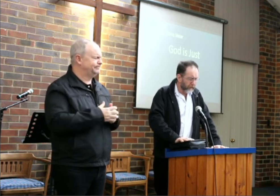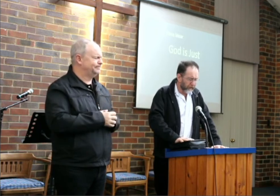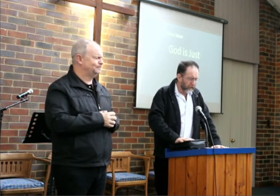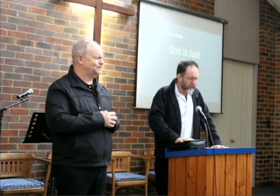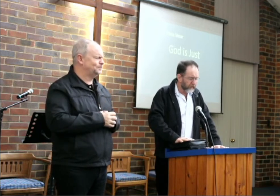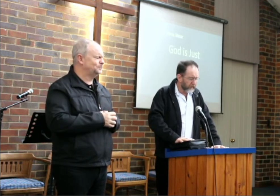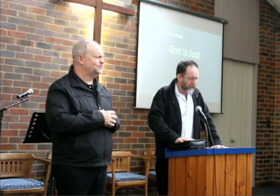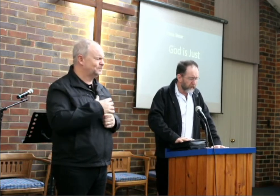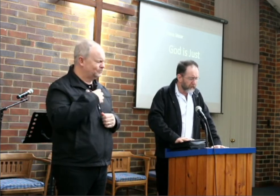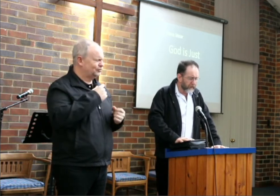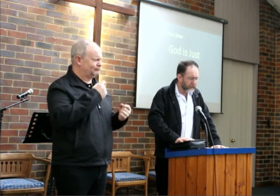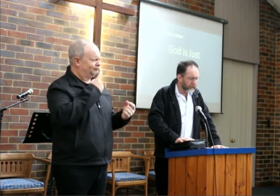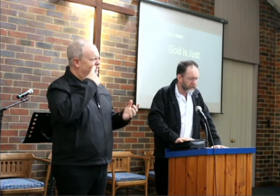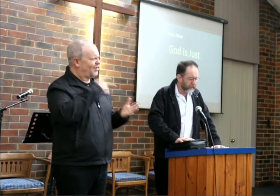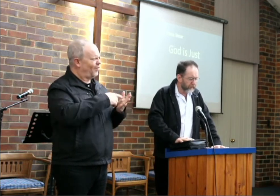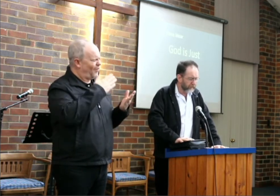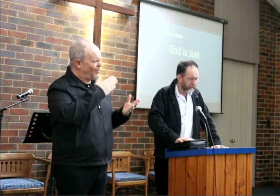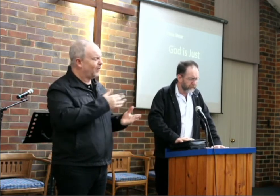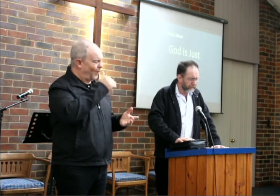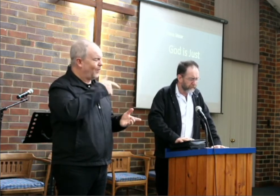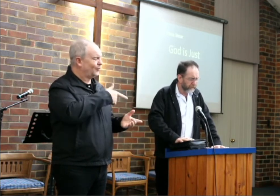and we acknowledge it, and we know that it's true.